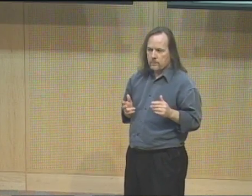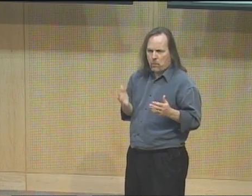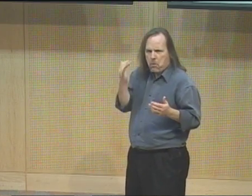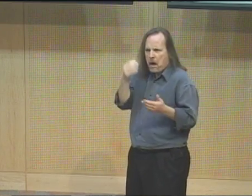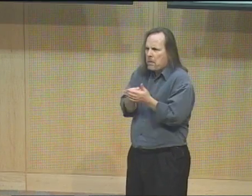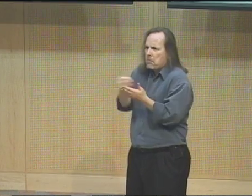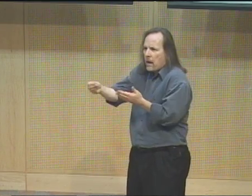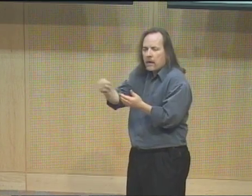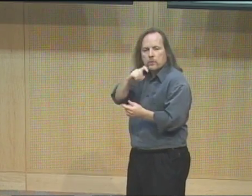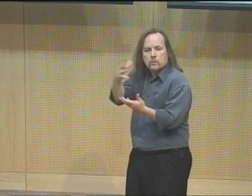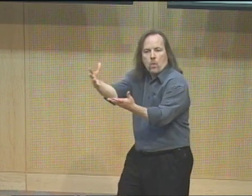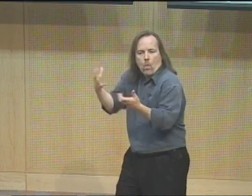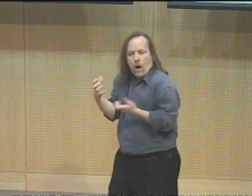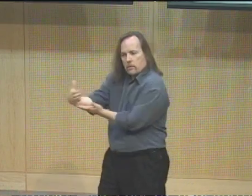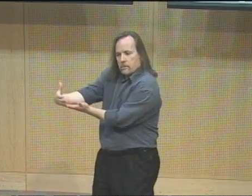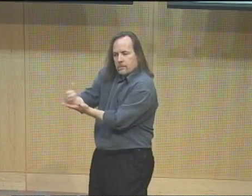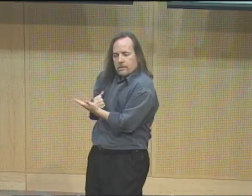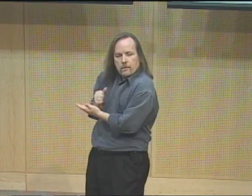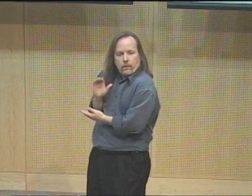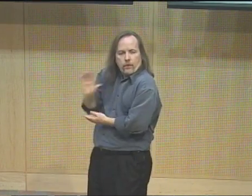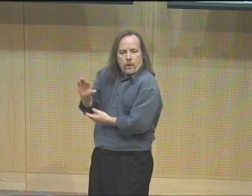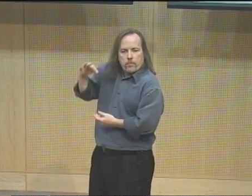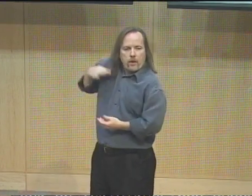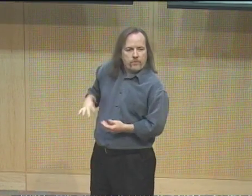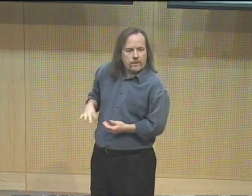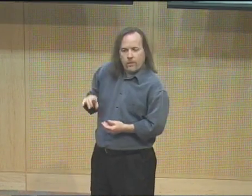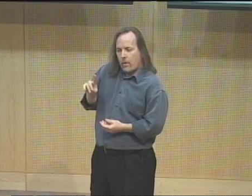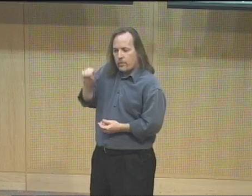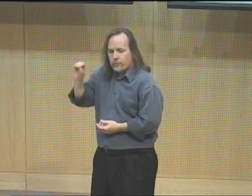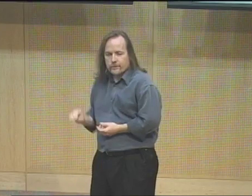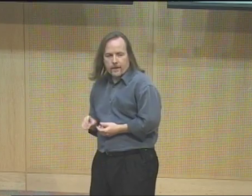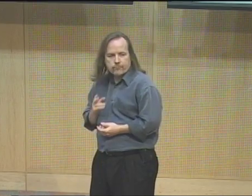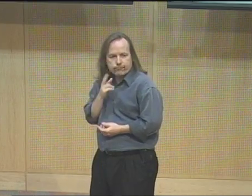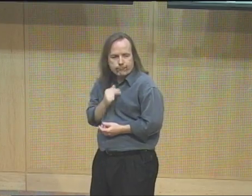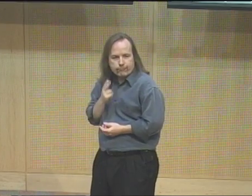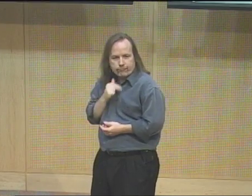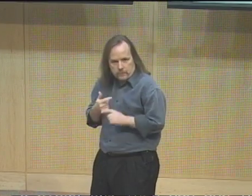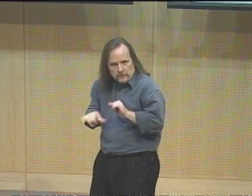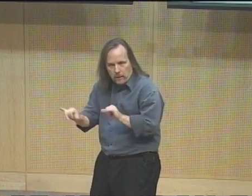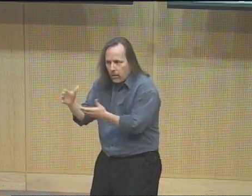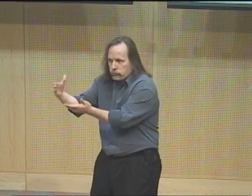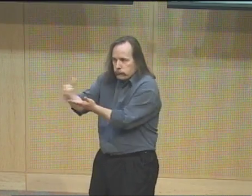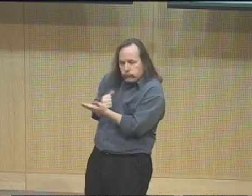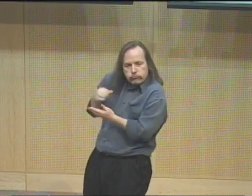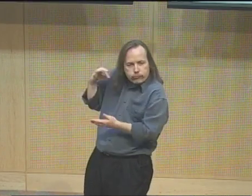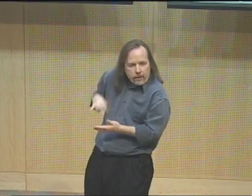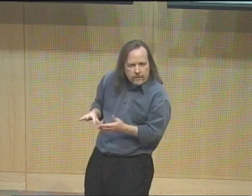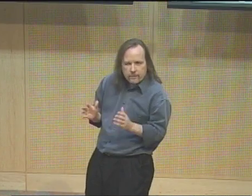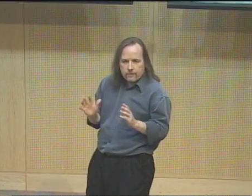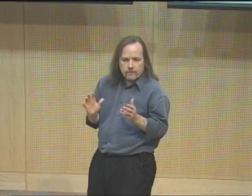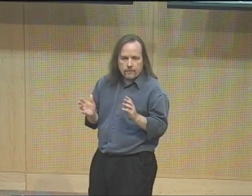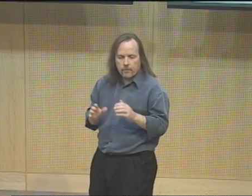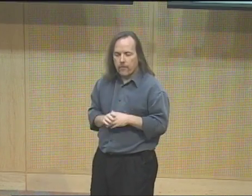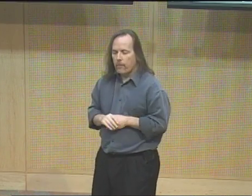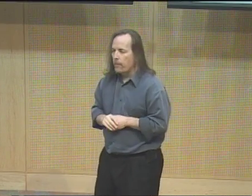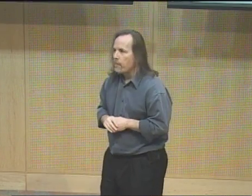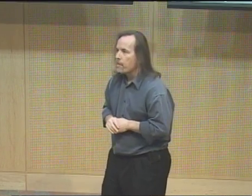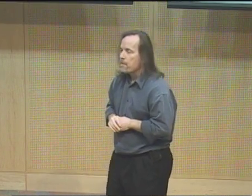be 1%. It's whatever percentage that you want to get of their profit. If it's a small 1%, you'll still be